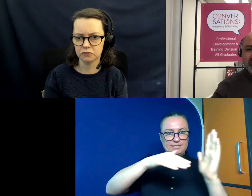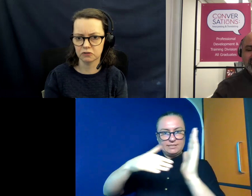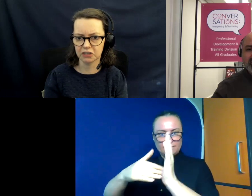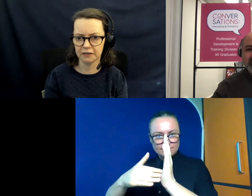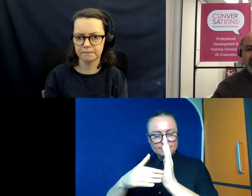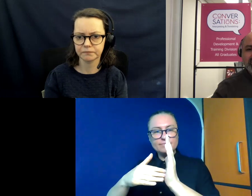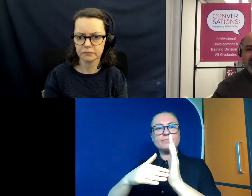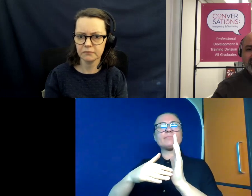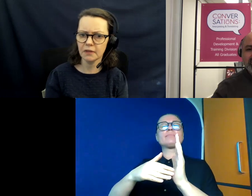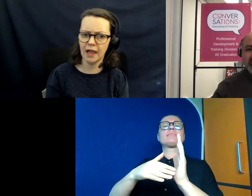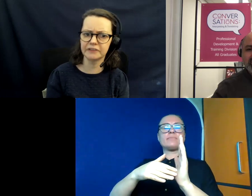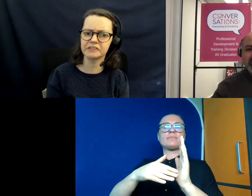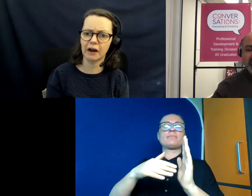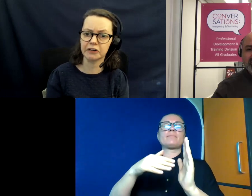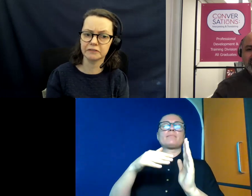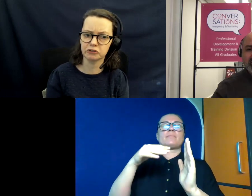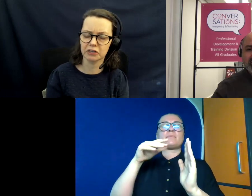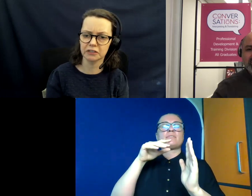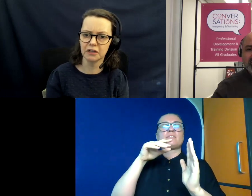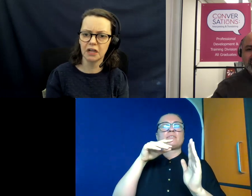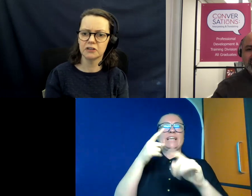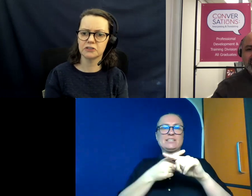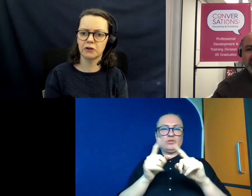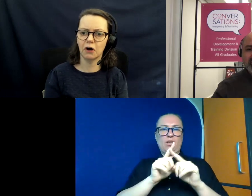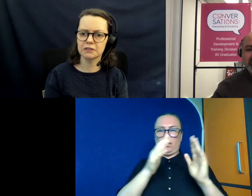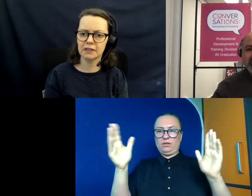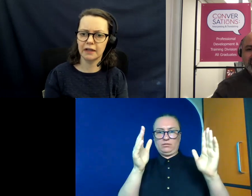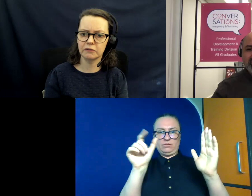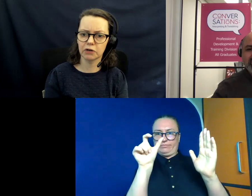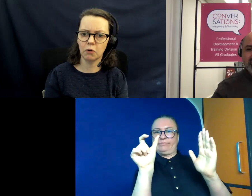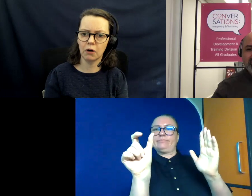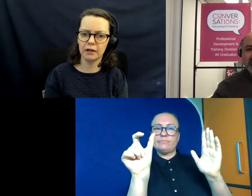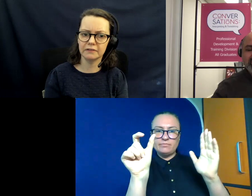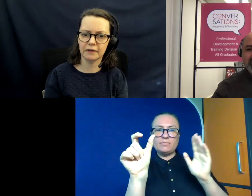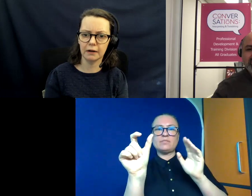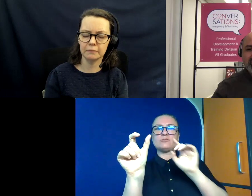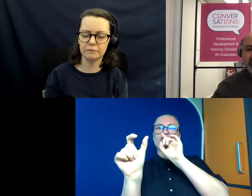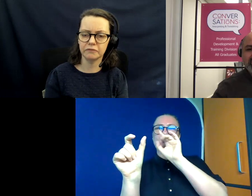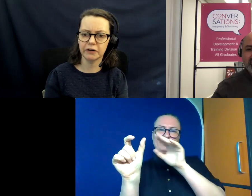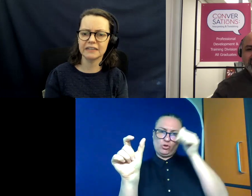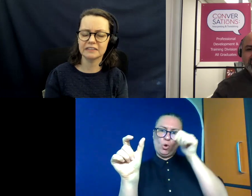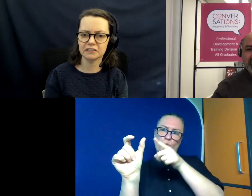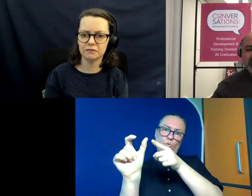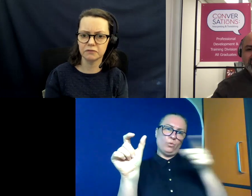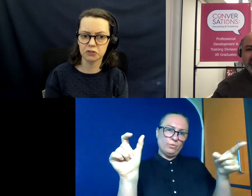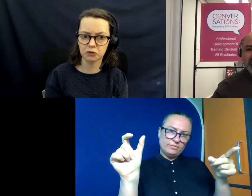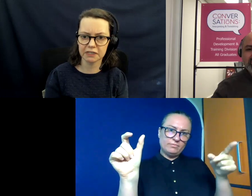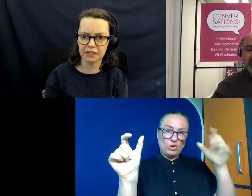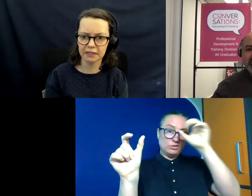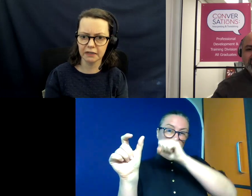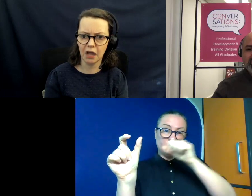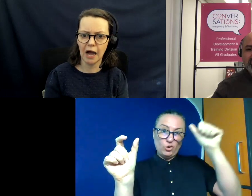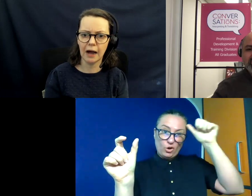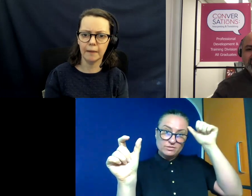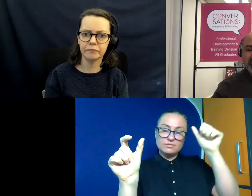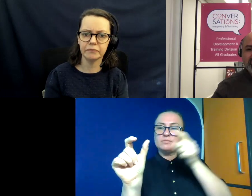grammatical structure and narrative structure. So Auslan requires very extensive